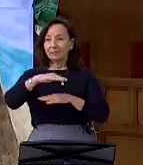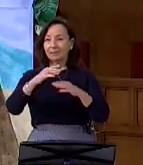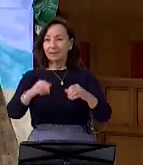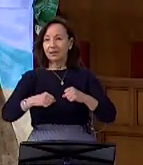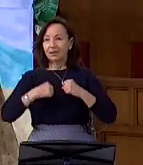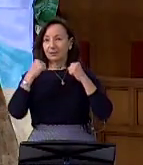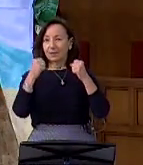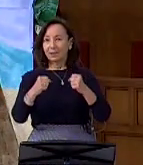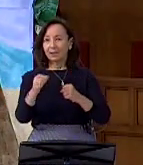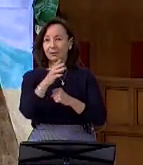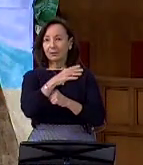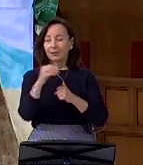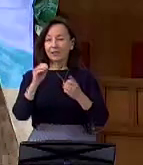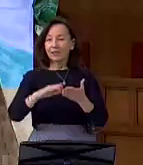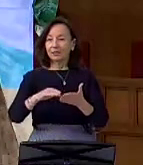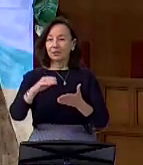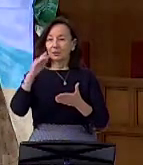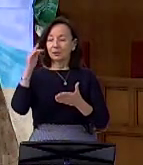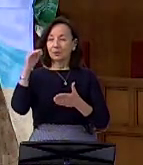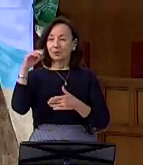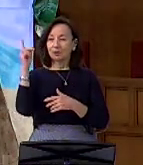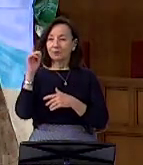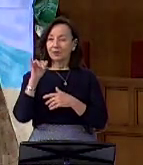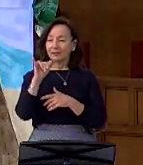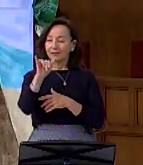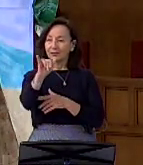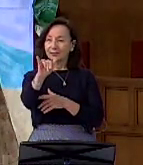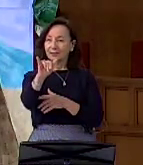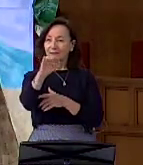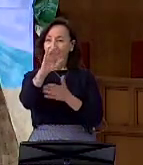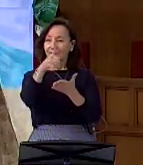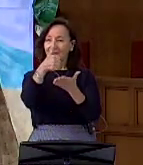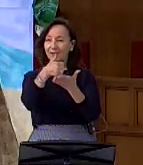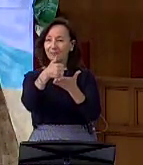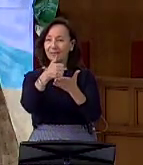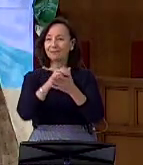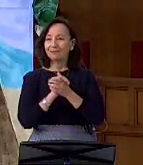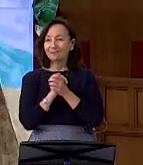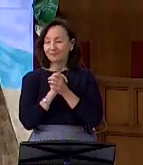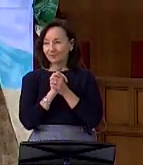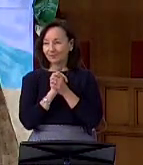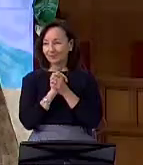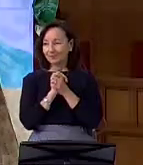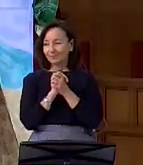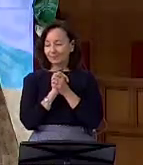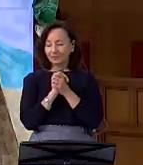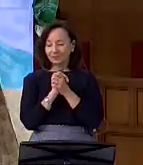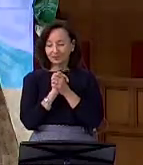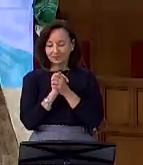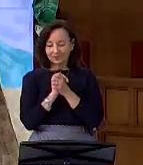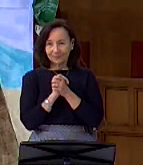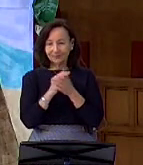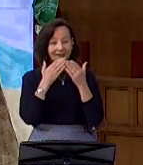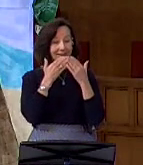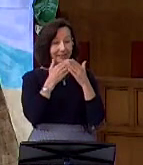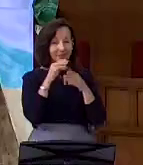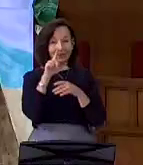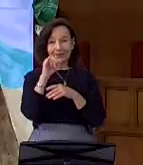kingdom and the power and the glory forever. Amen. Thank you,